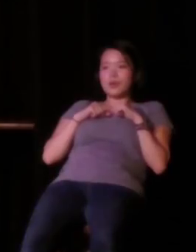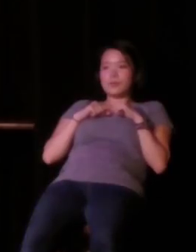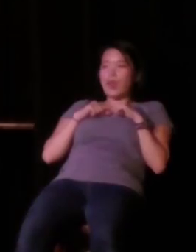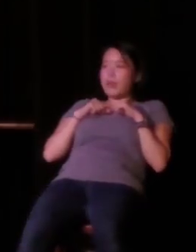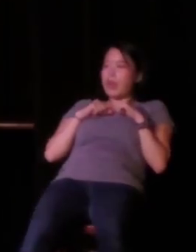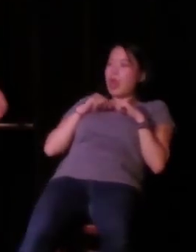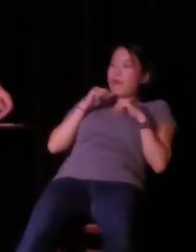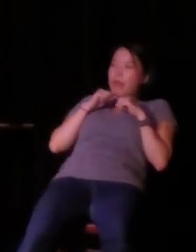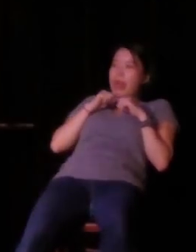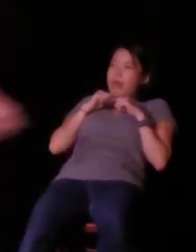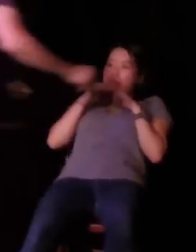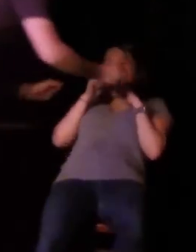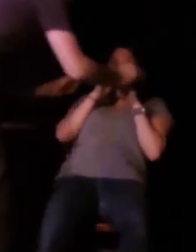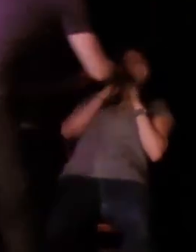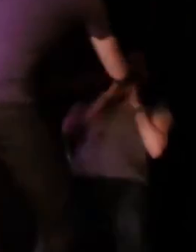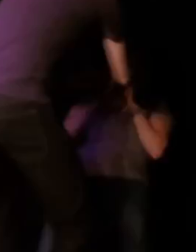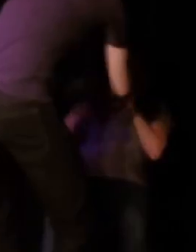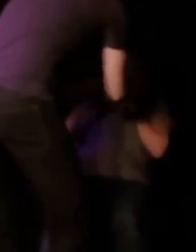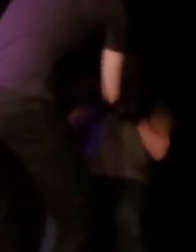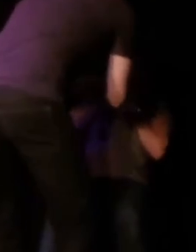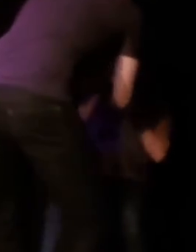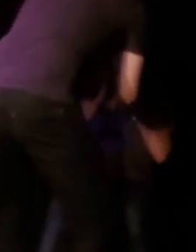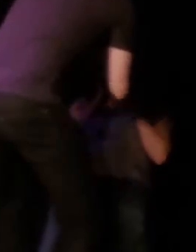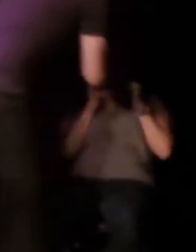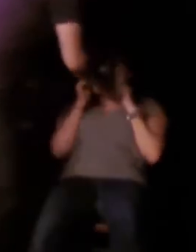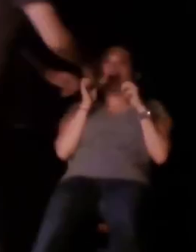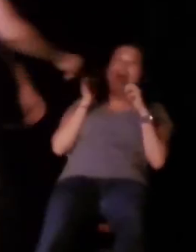gonna... Wait, no, we have one thing to say!